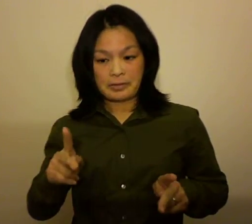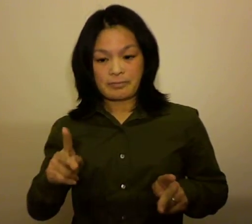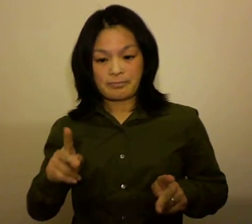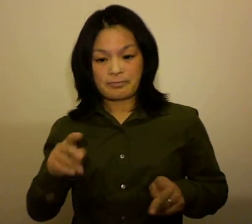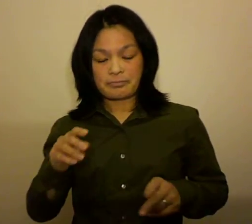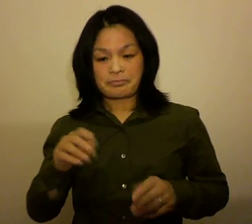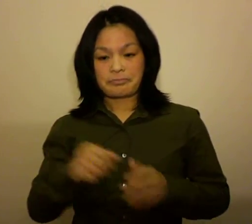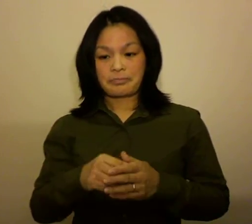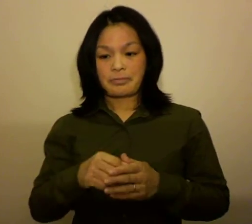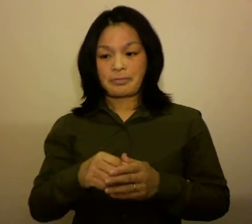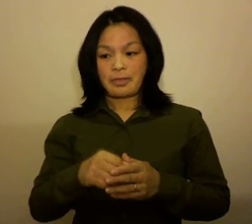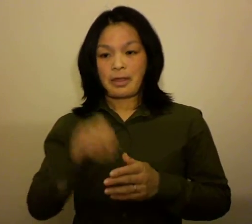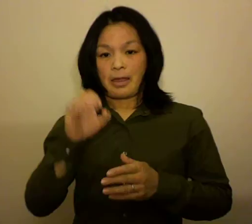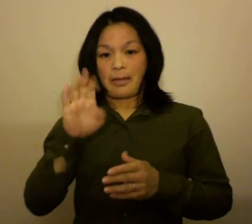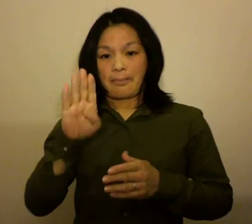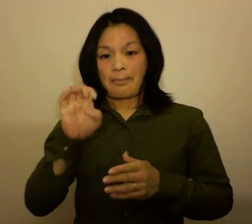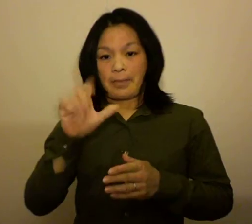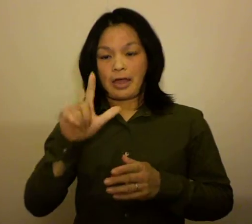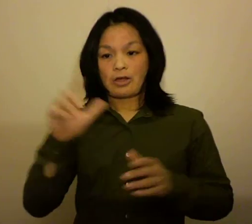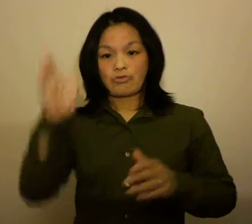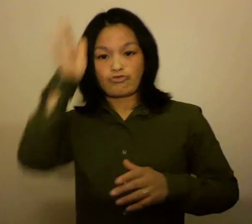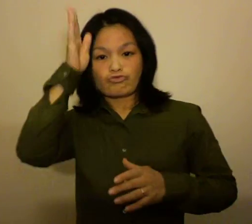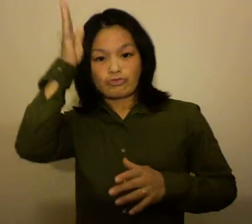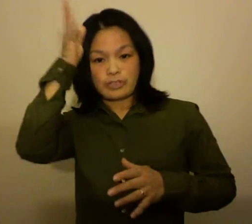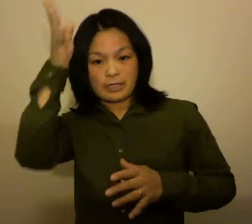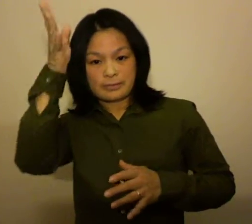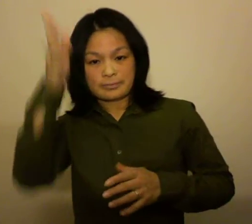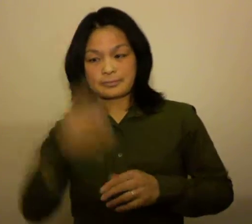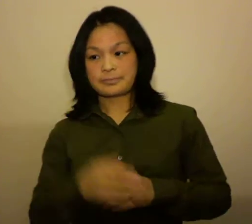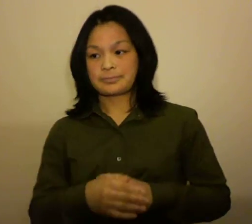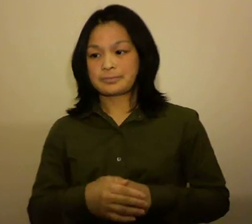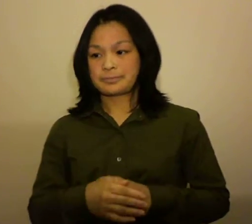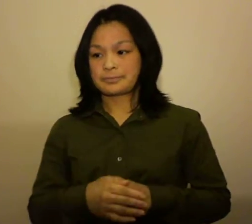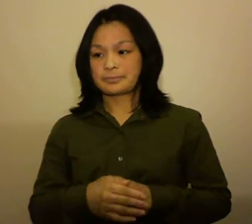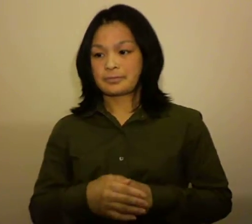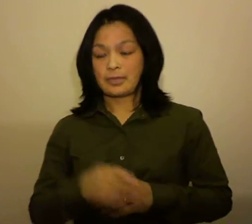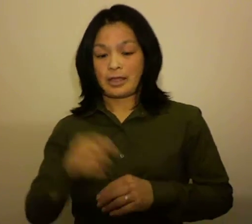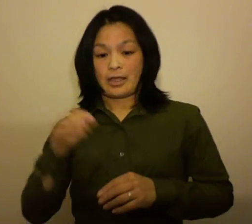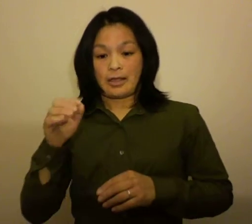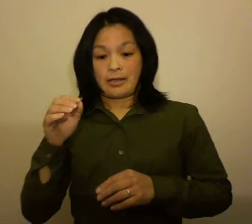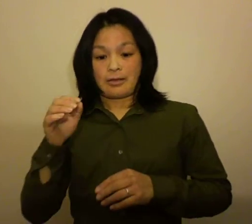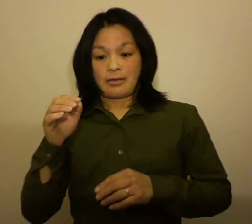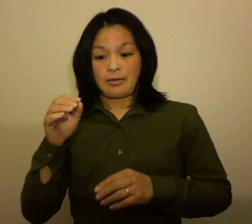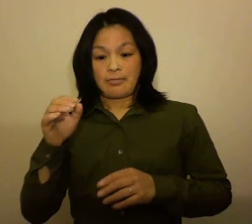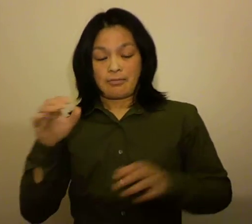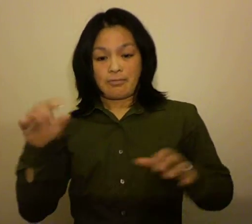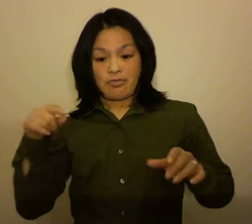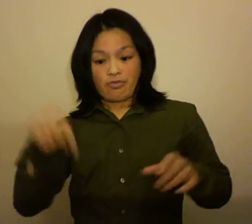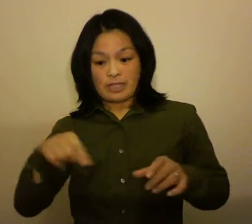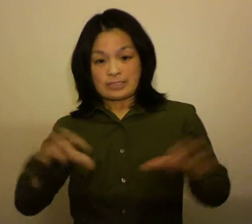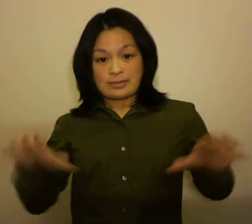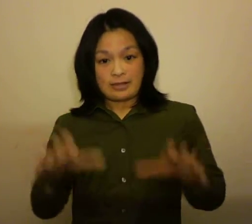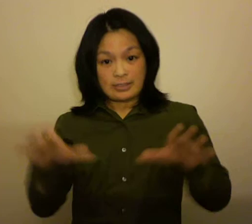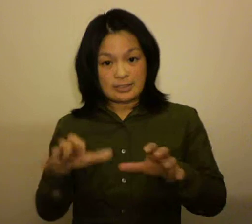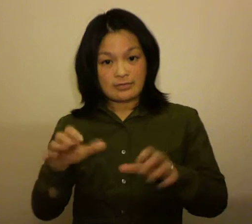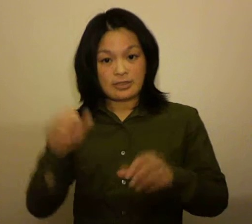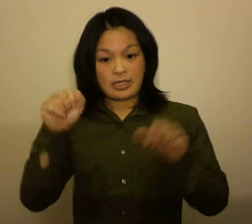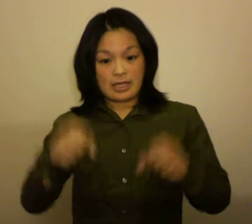your communities. Also, it's important to keep in mind that these exercises can transfer to any ethnic group. But I'd also